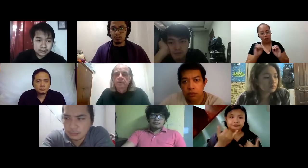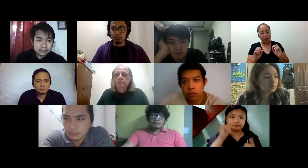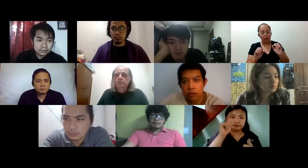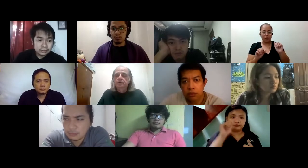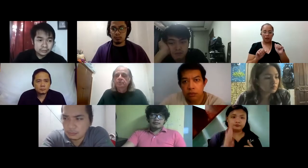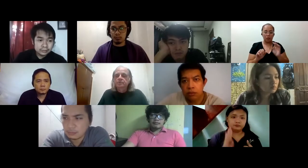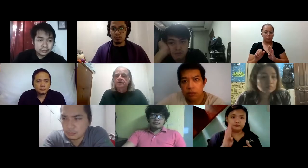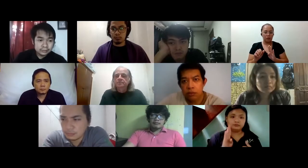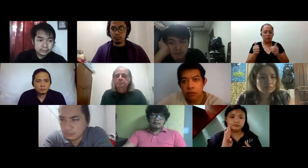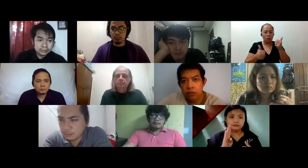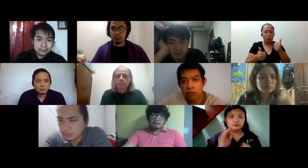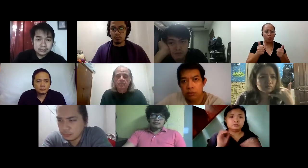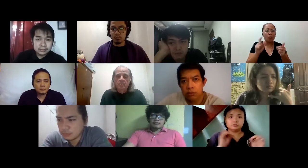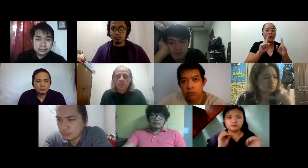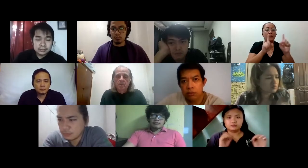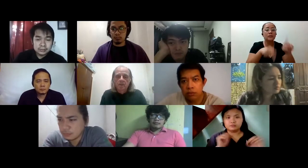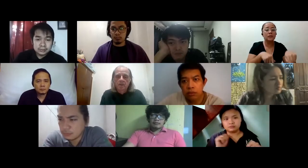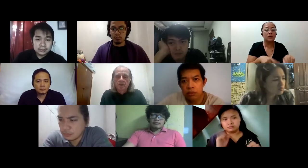Which one do you choose?